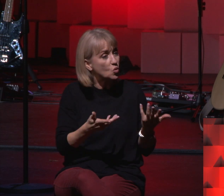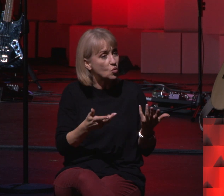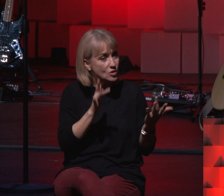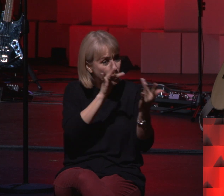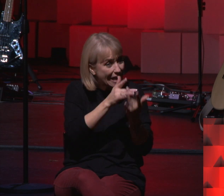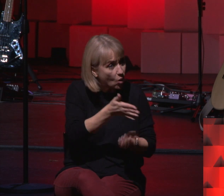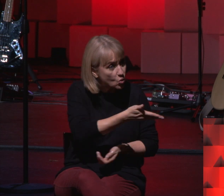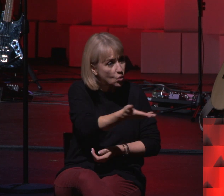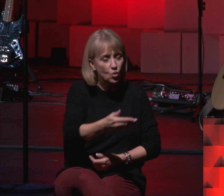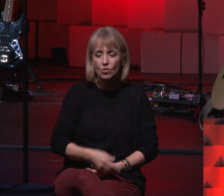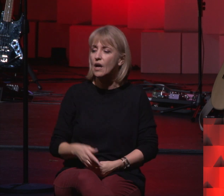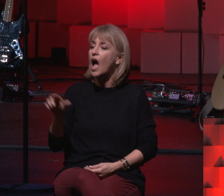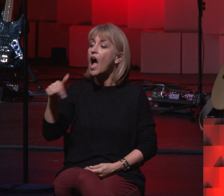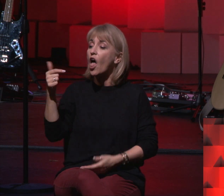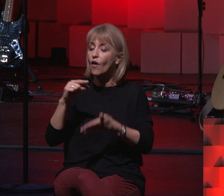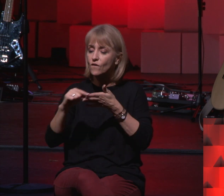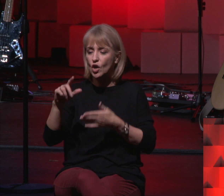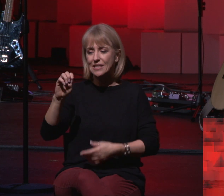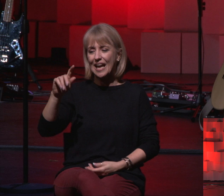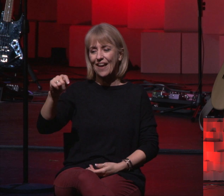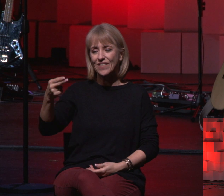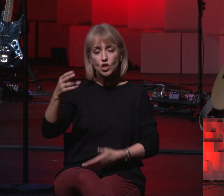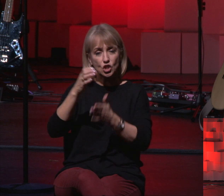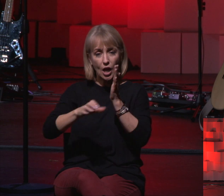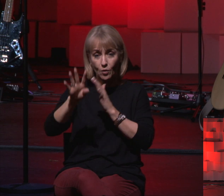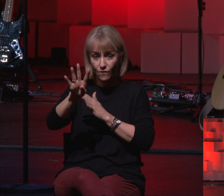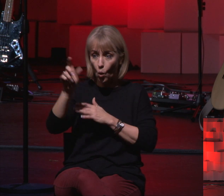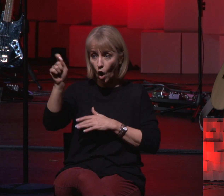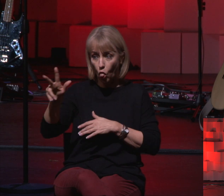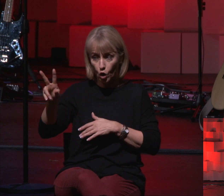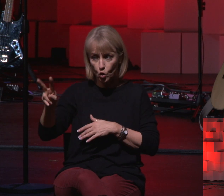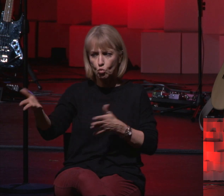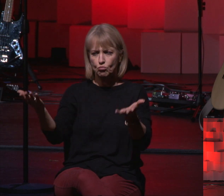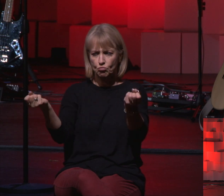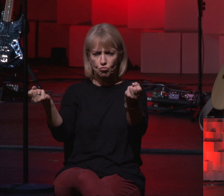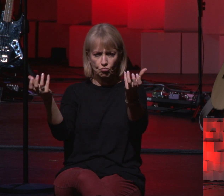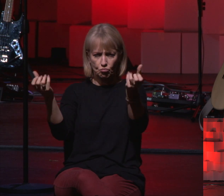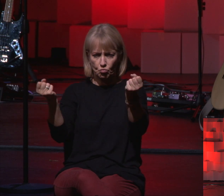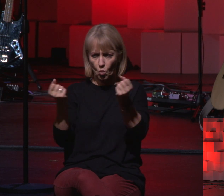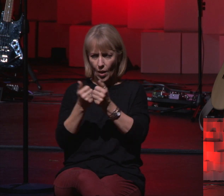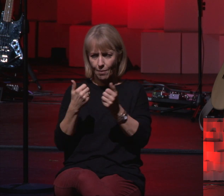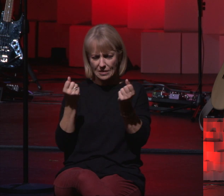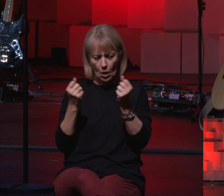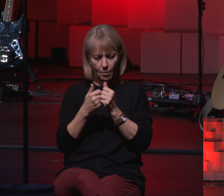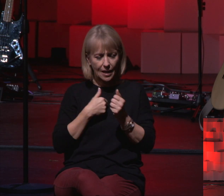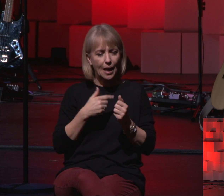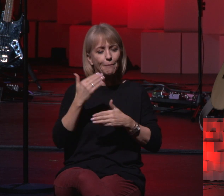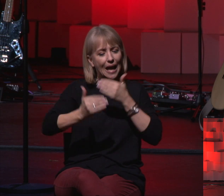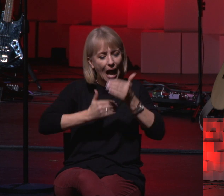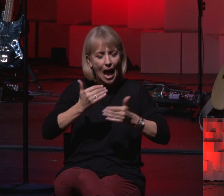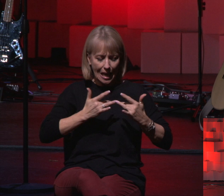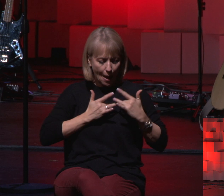to them. One more verse, Ephesians chapter 4, verse 32. Would you read this one aloud with me? Be kind and compassionate to one